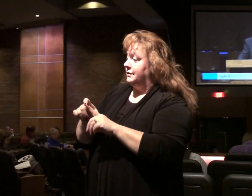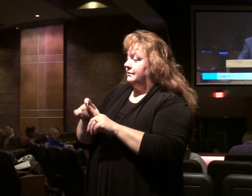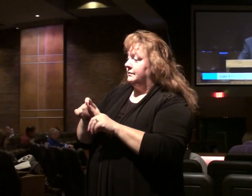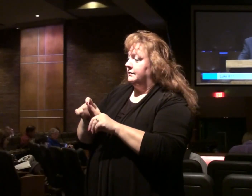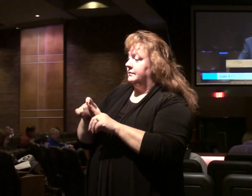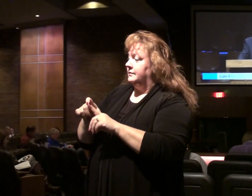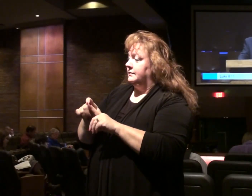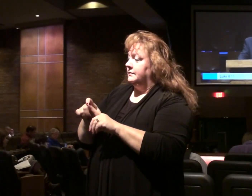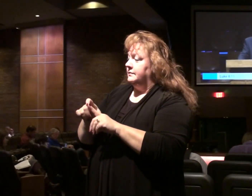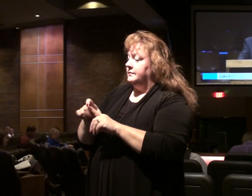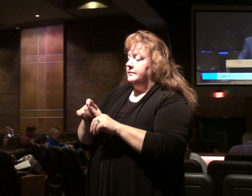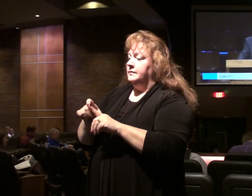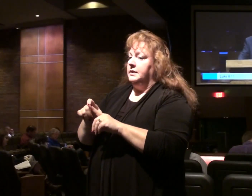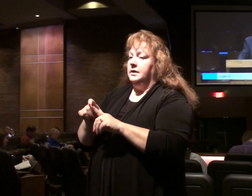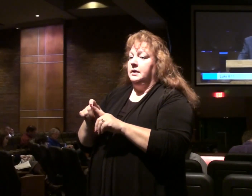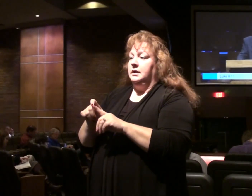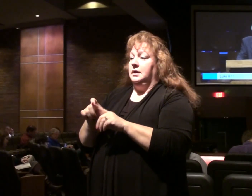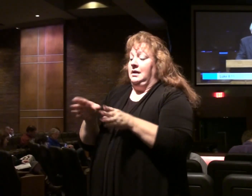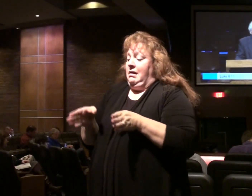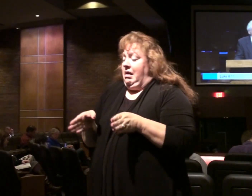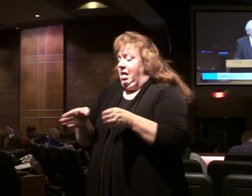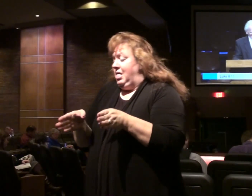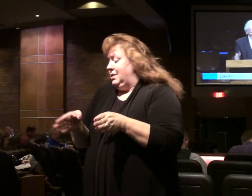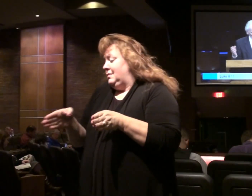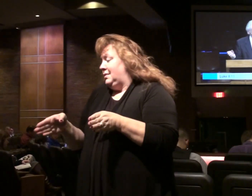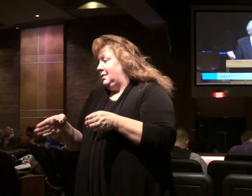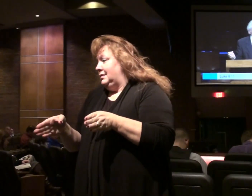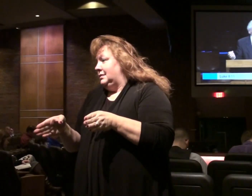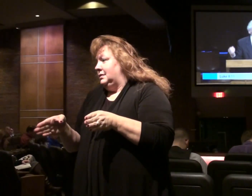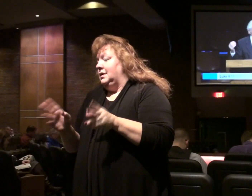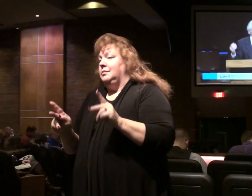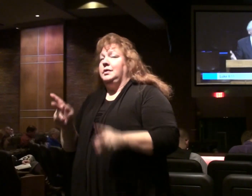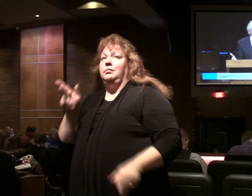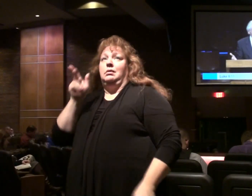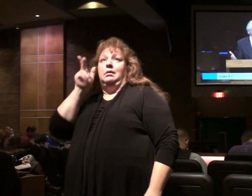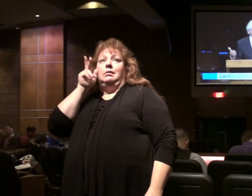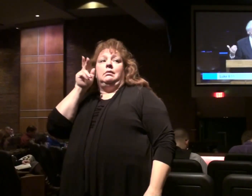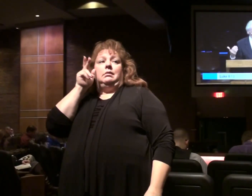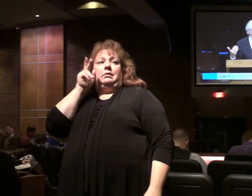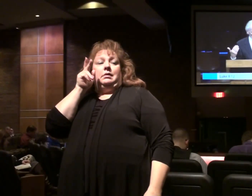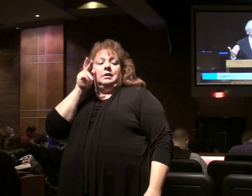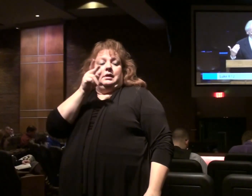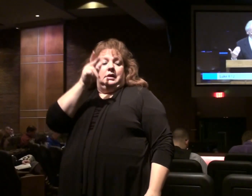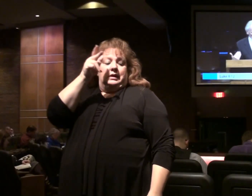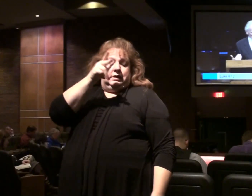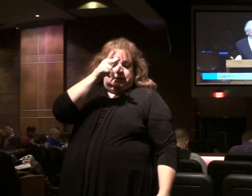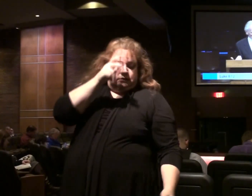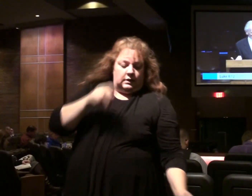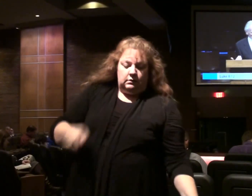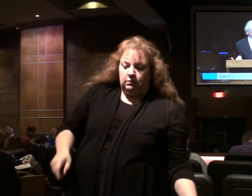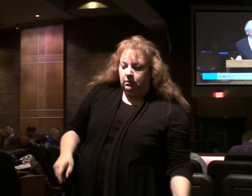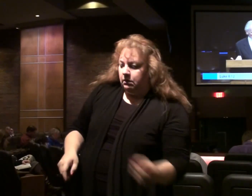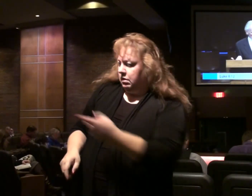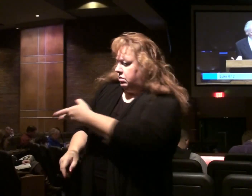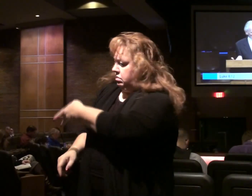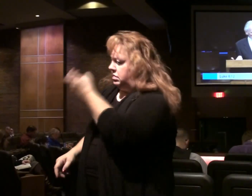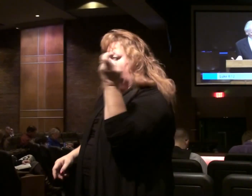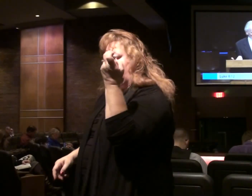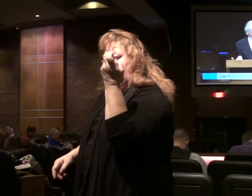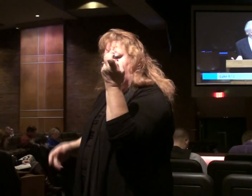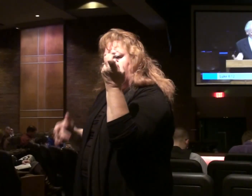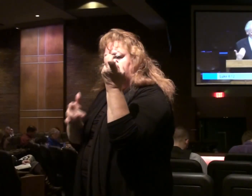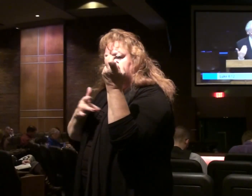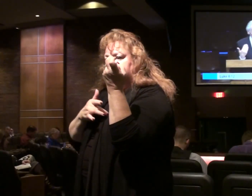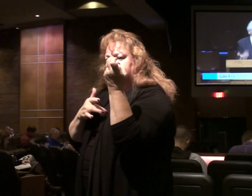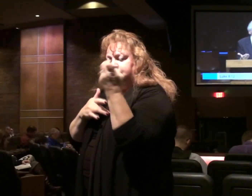thing. Those beside the road are those who have heard. Then the devil comes and takes away the word from their heart, so